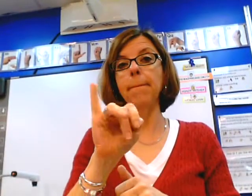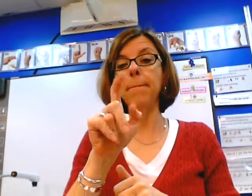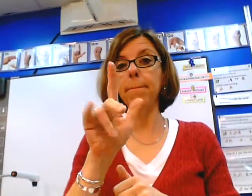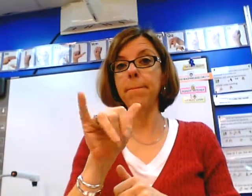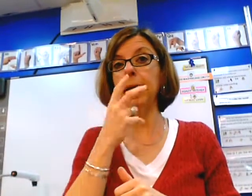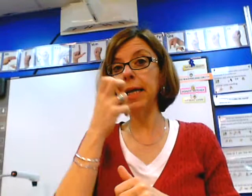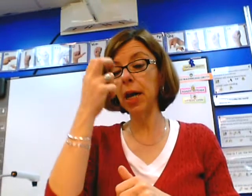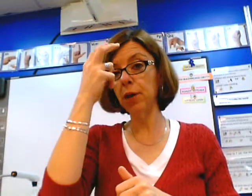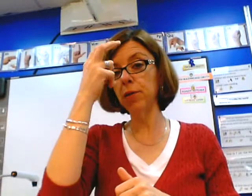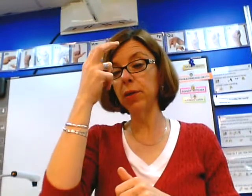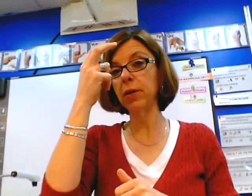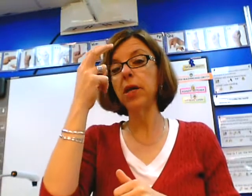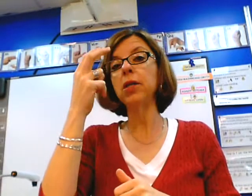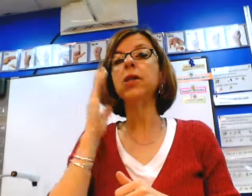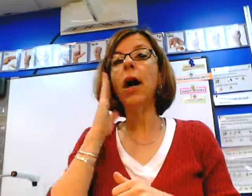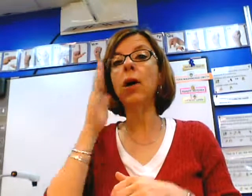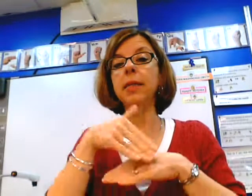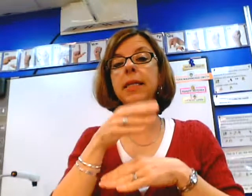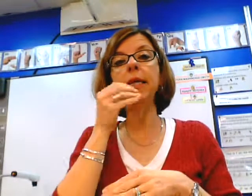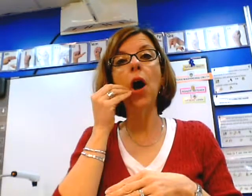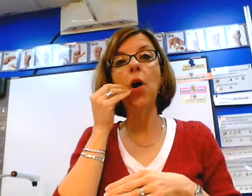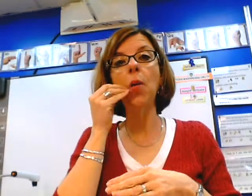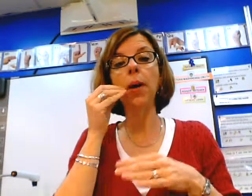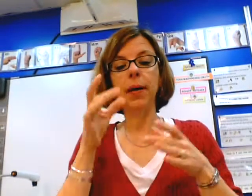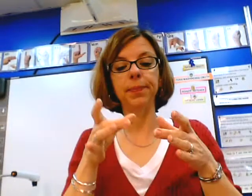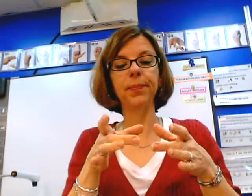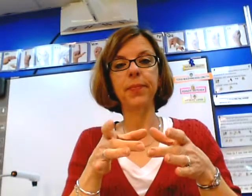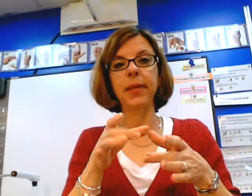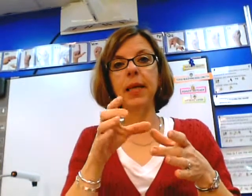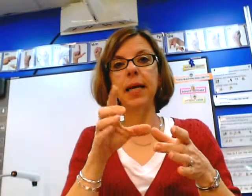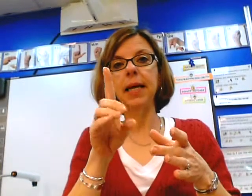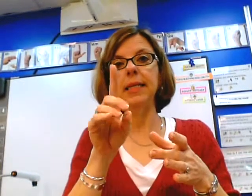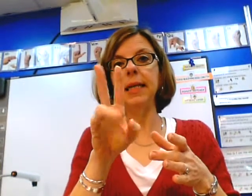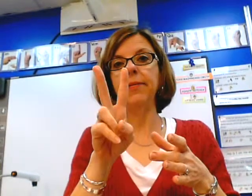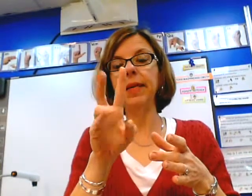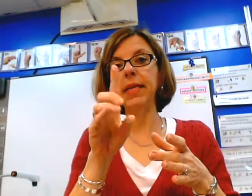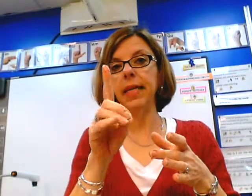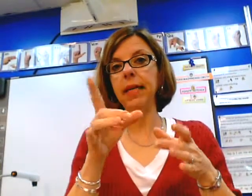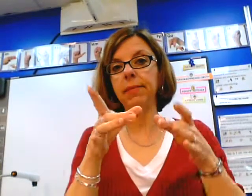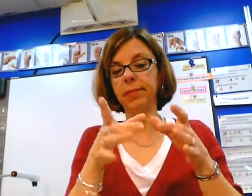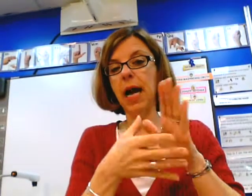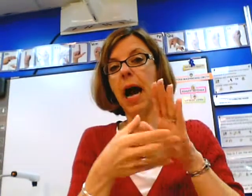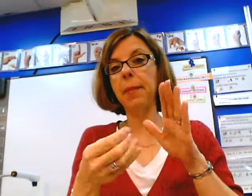3 billy goats. So I'll be sending home a